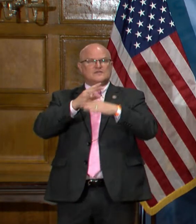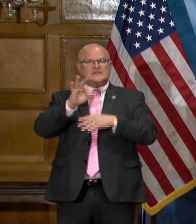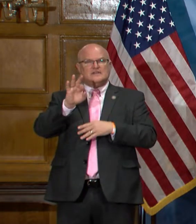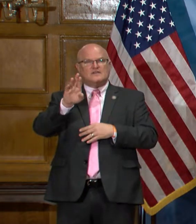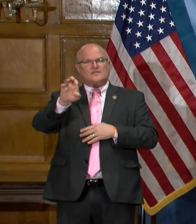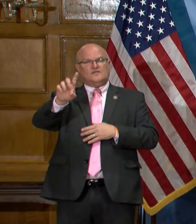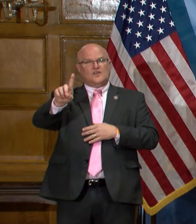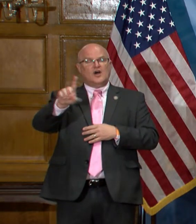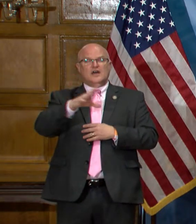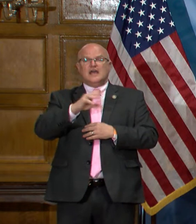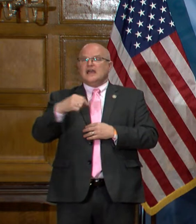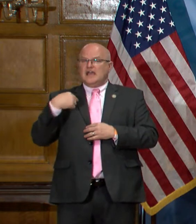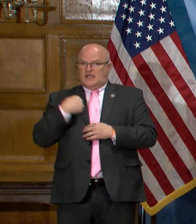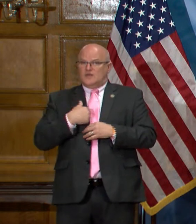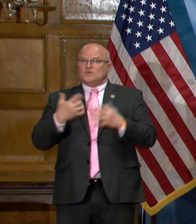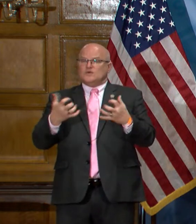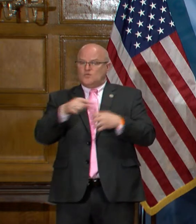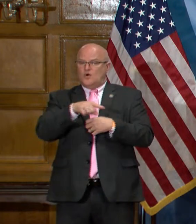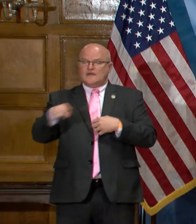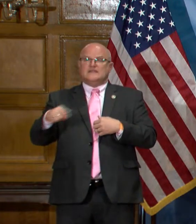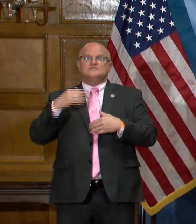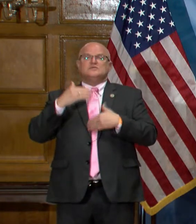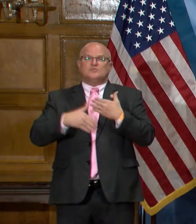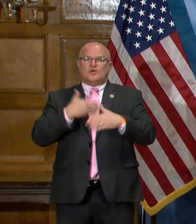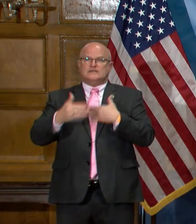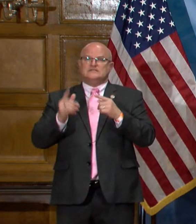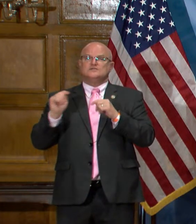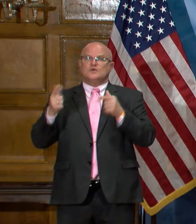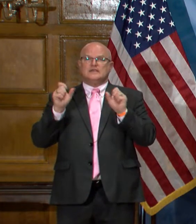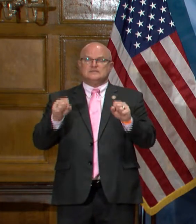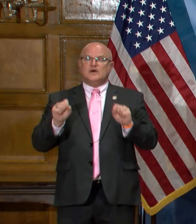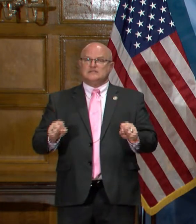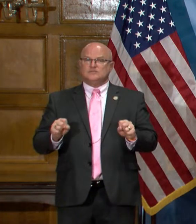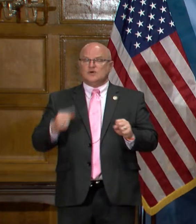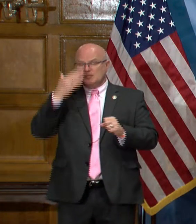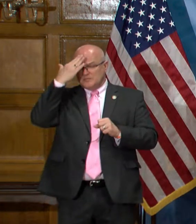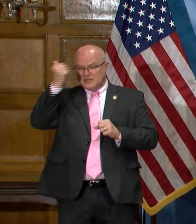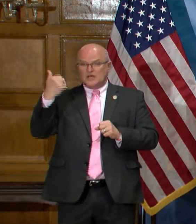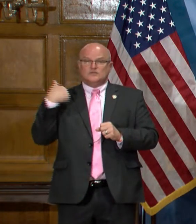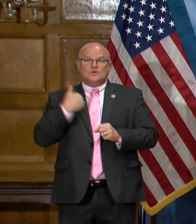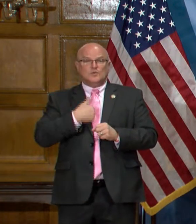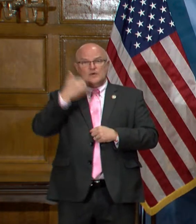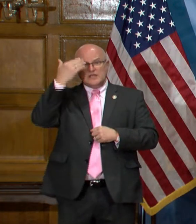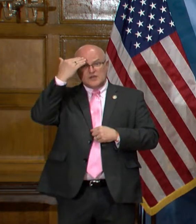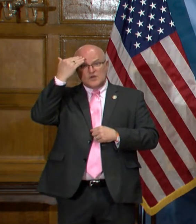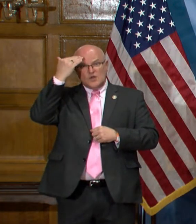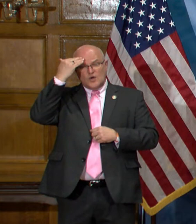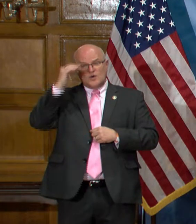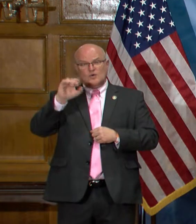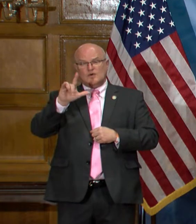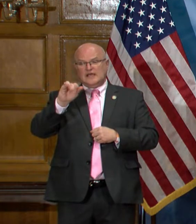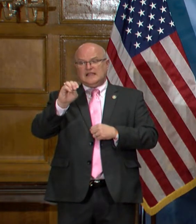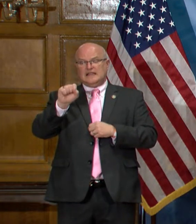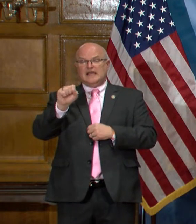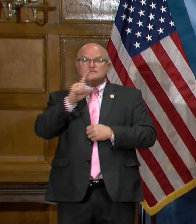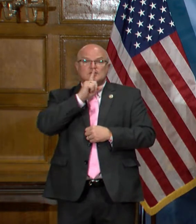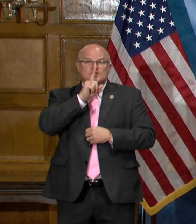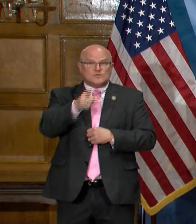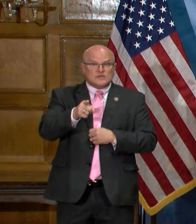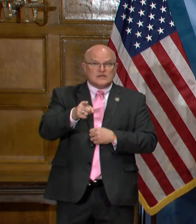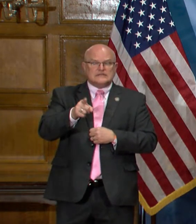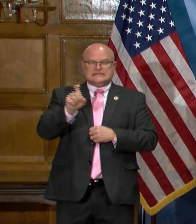fraud, and we want them to be able to process those as quickly as possible, because we know the legitimate claims really need to